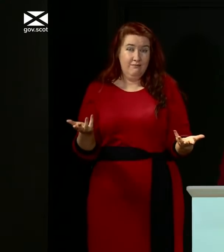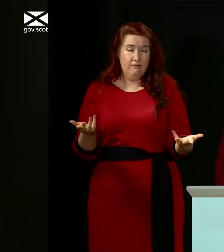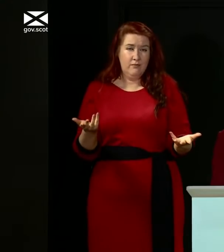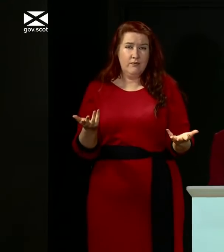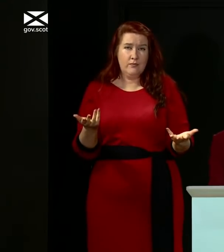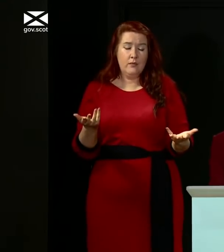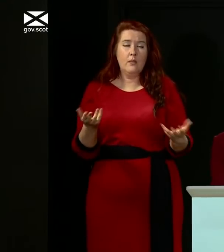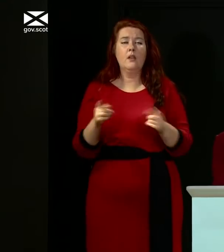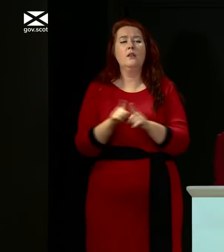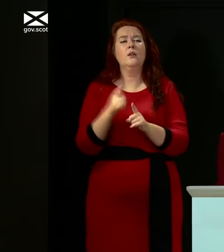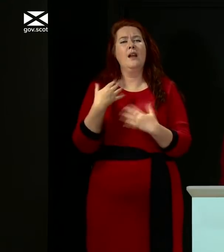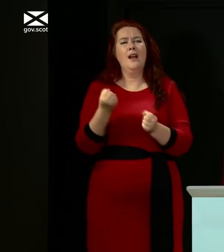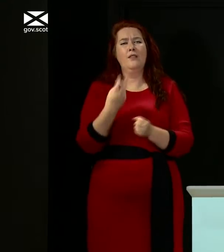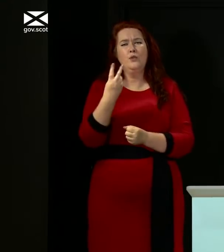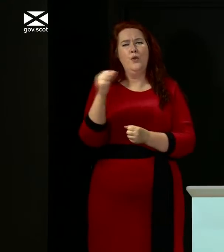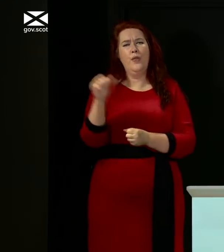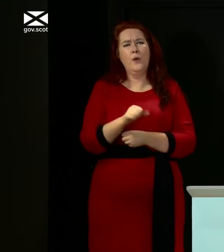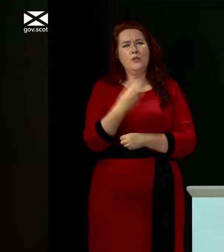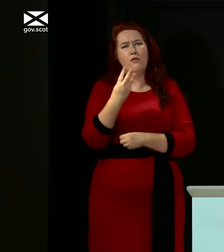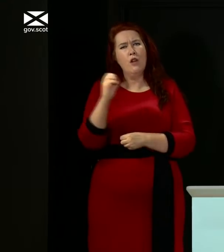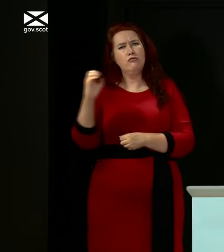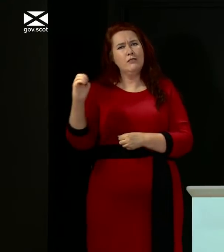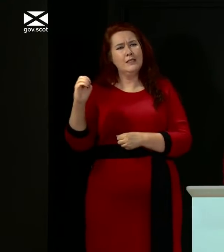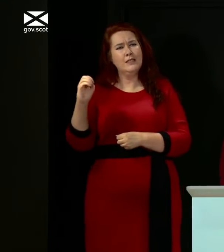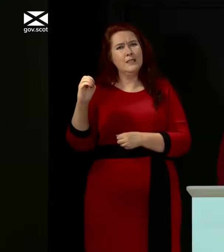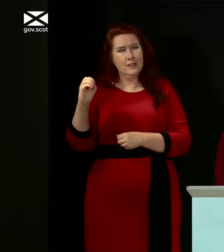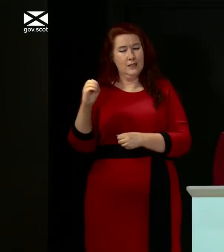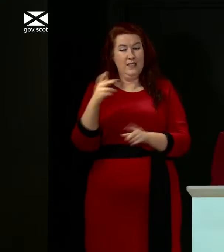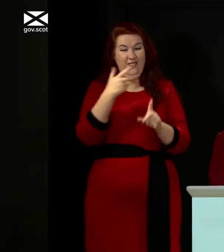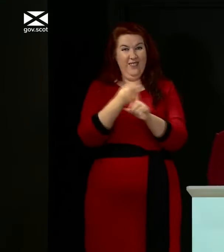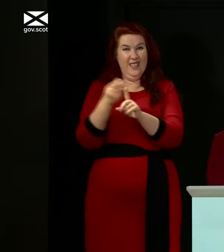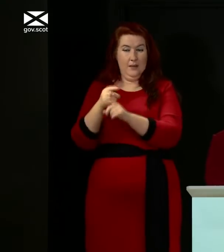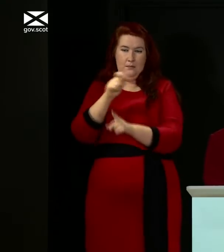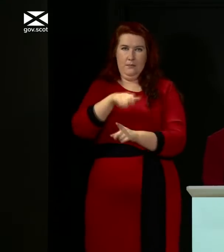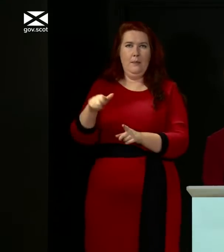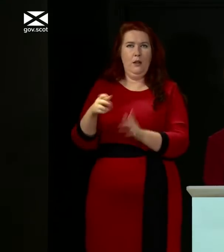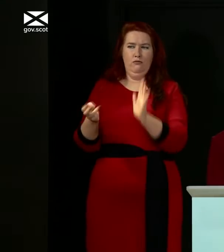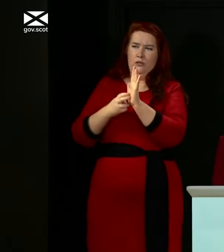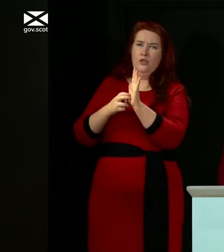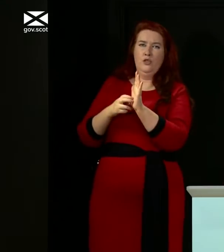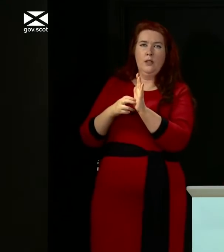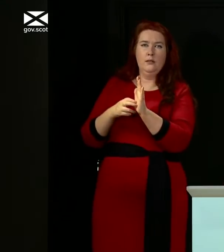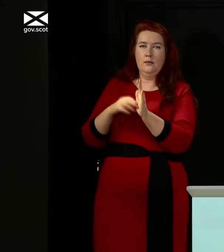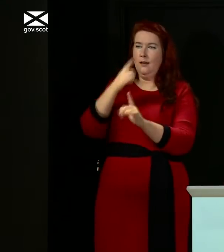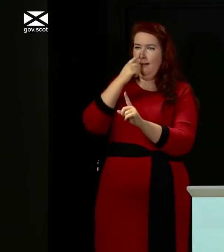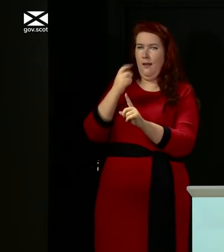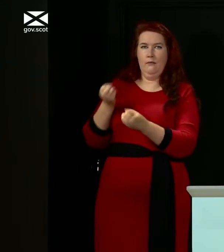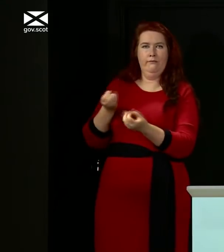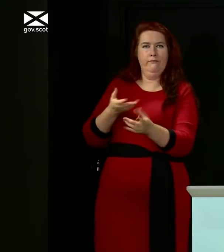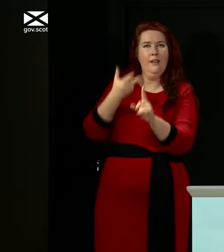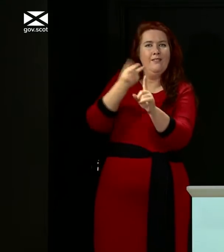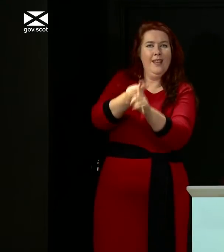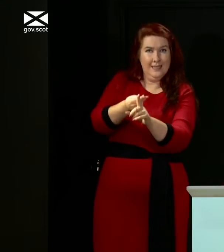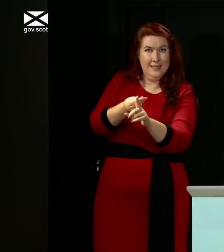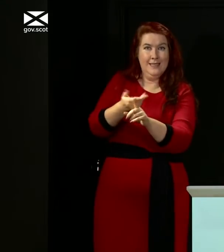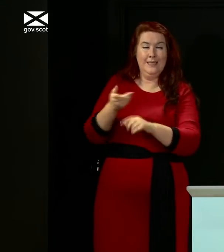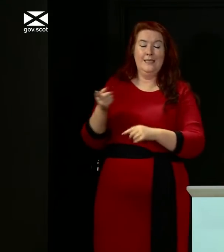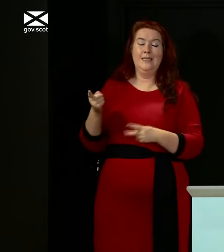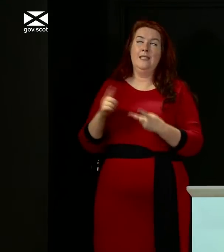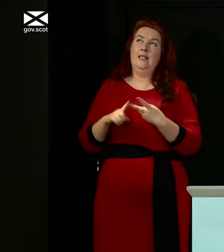got 2,300, I think, at the latest count, vaccinators registered to help with the vaccination. We